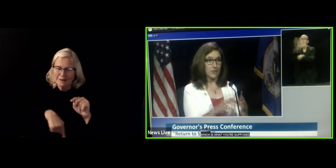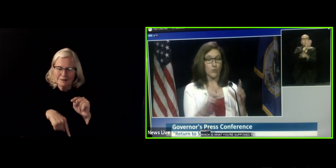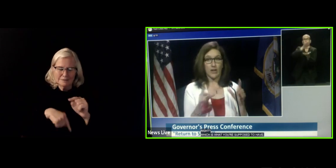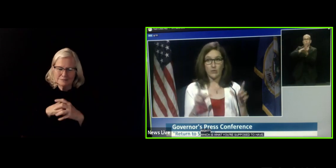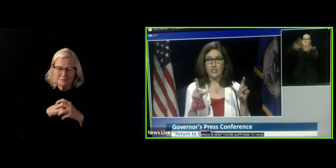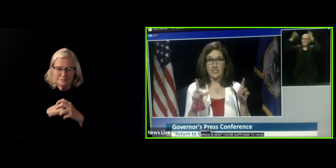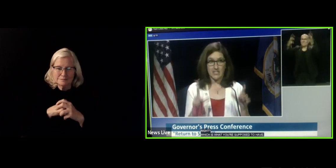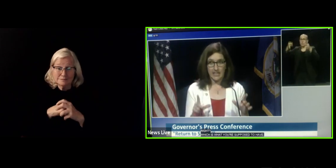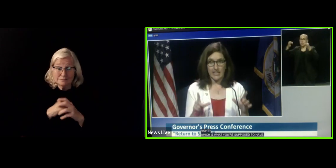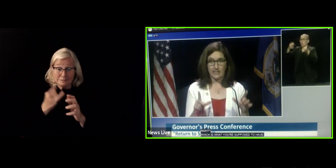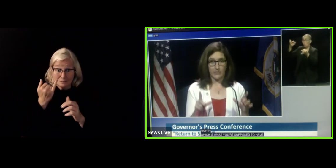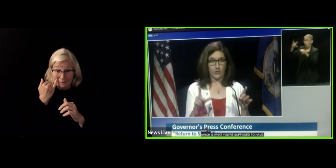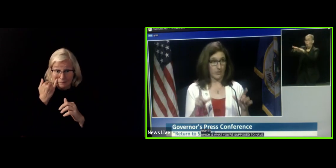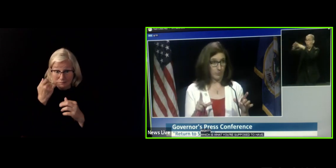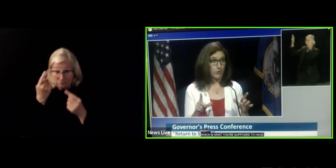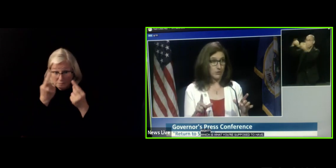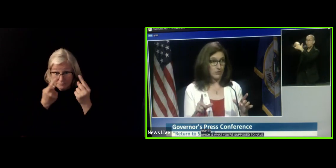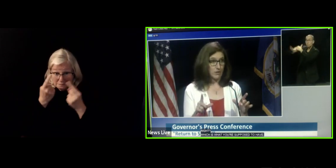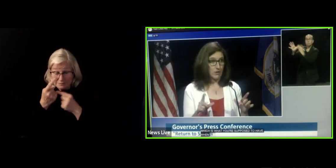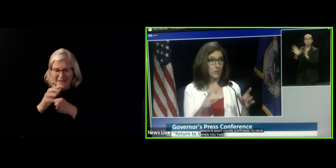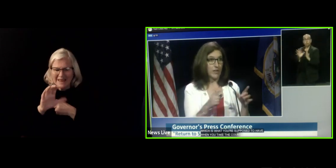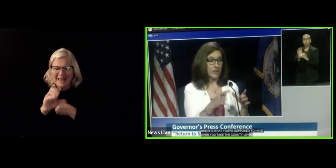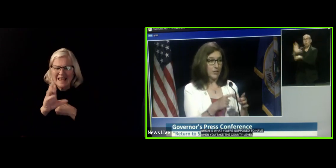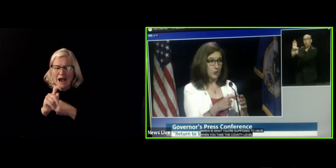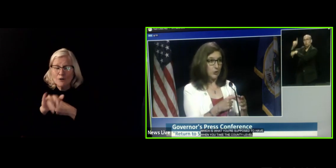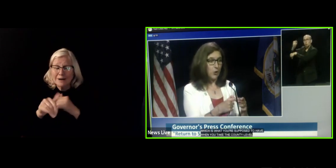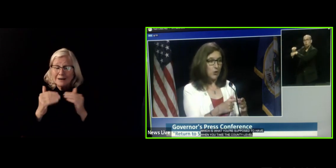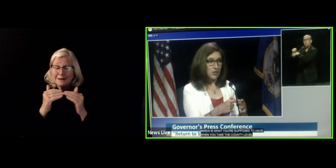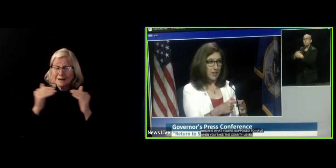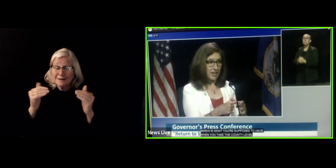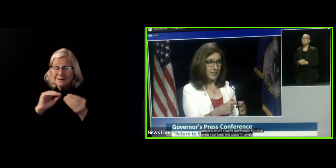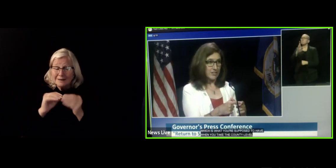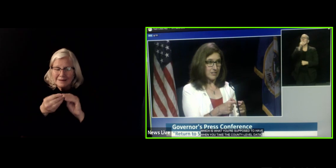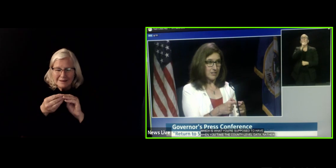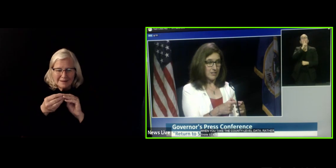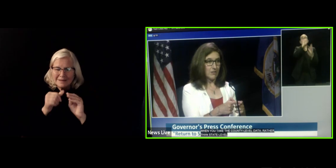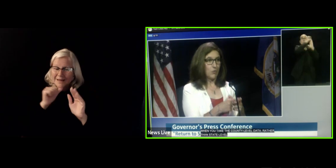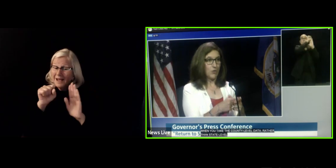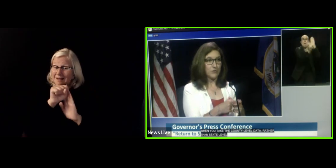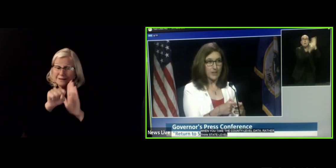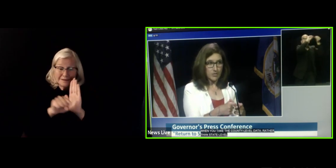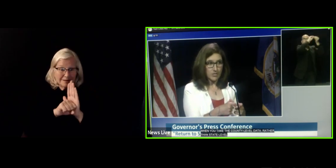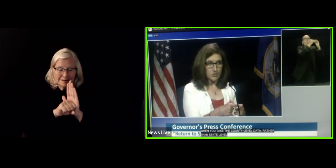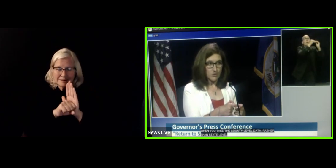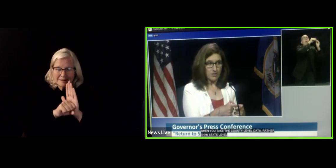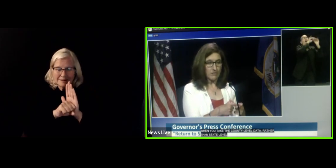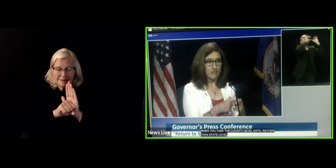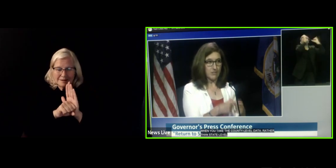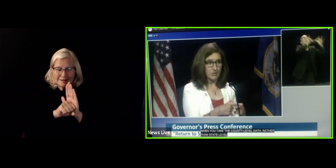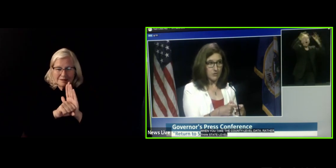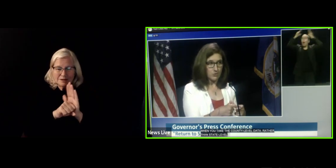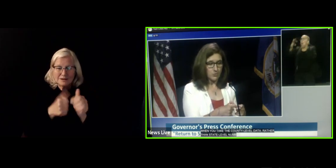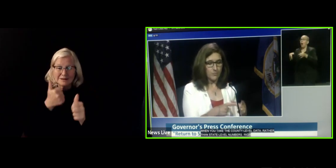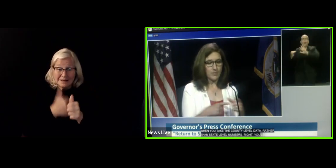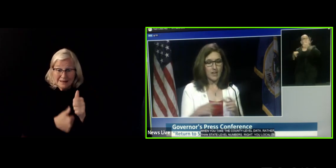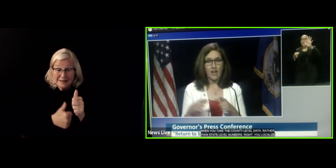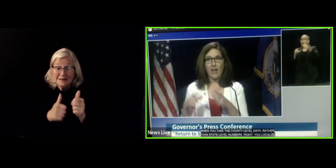data rather than state level numbers, right? You localize what the virus is doing near